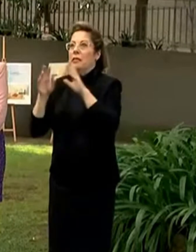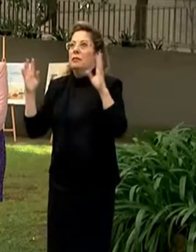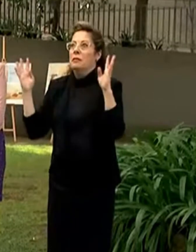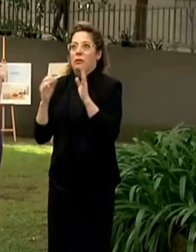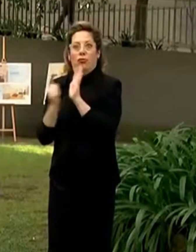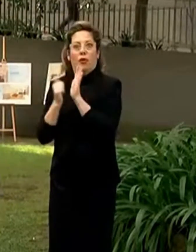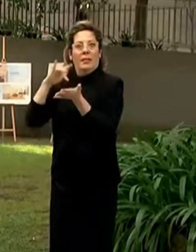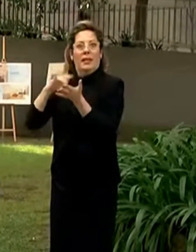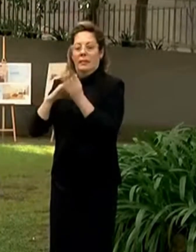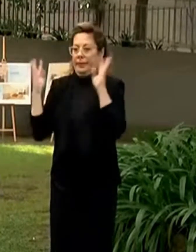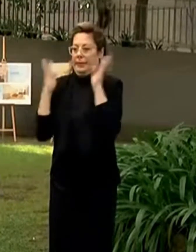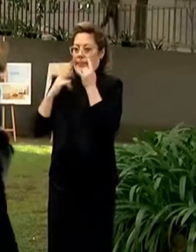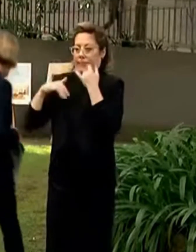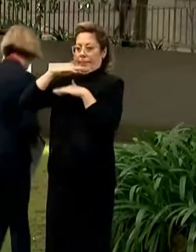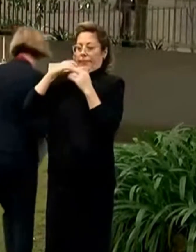masks.